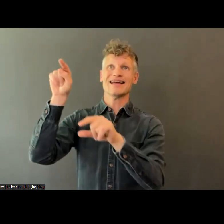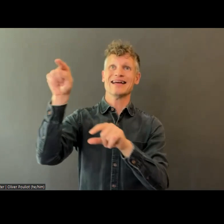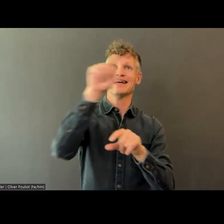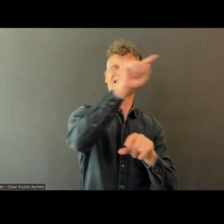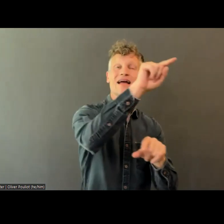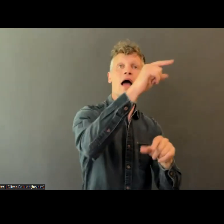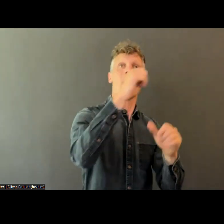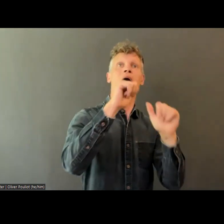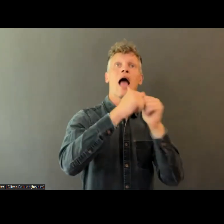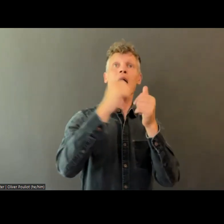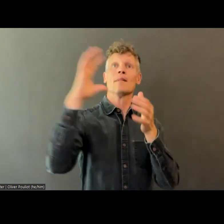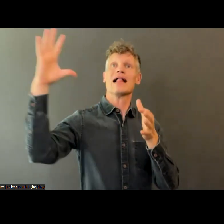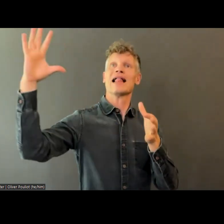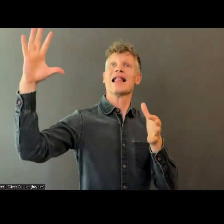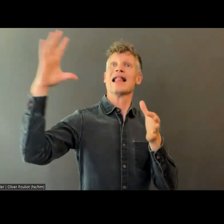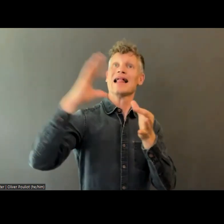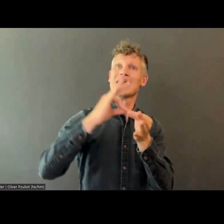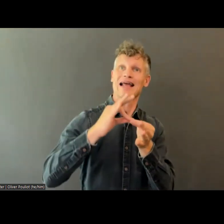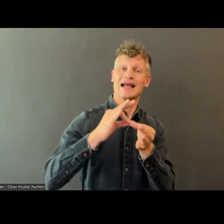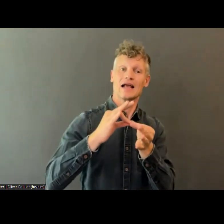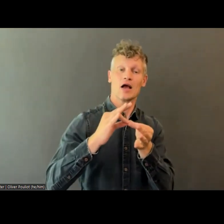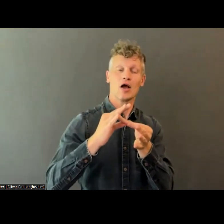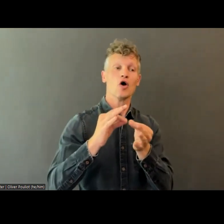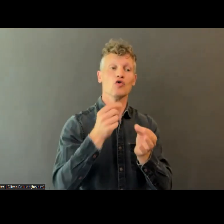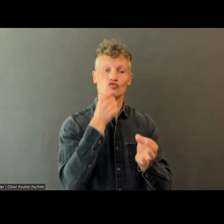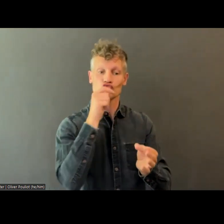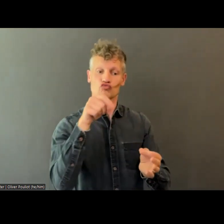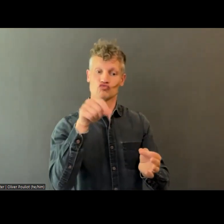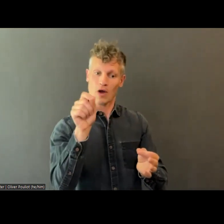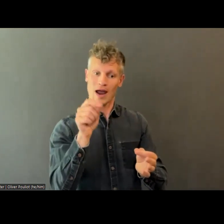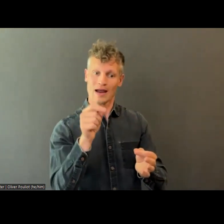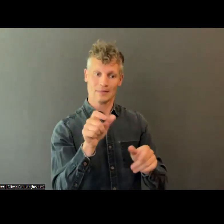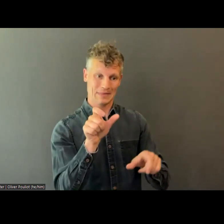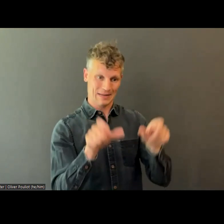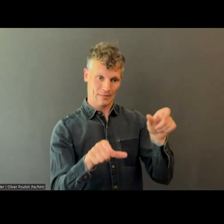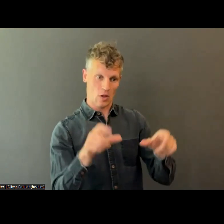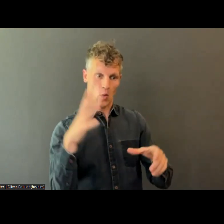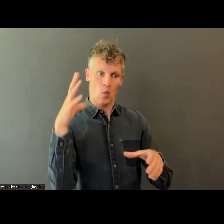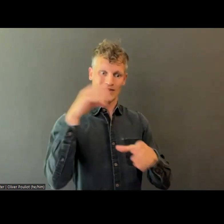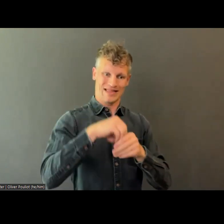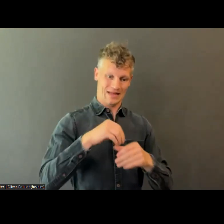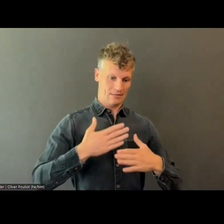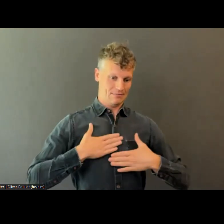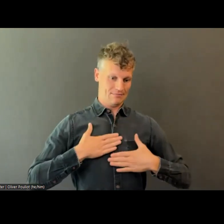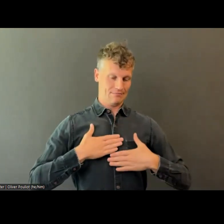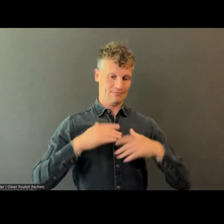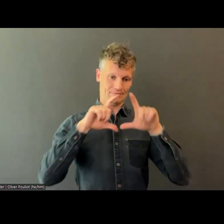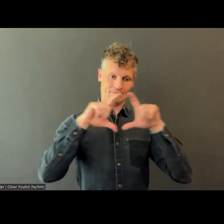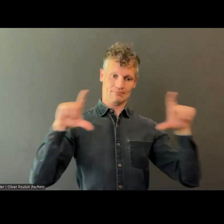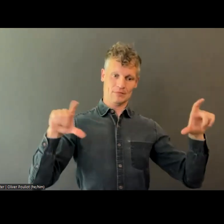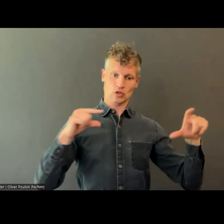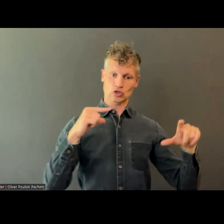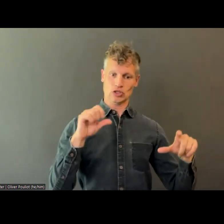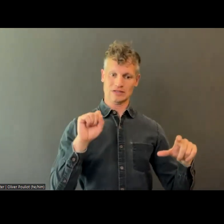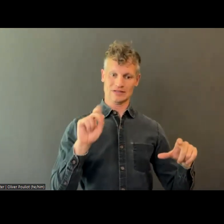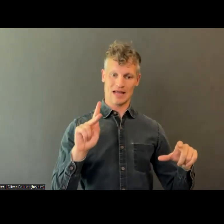as well that many a time when we are expanding our footprint or changing our presence around the world,